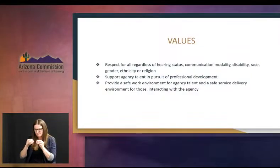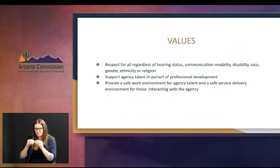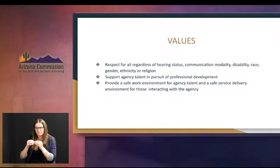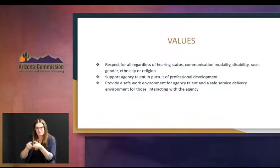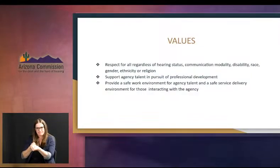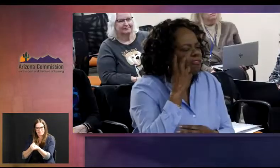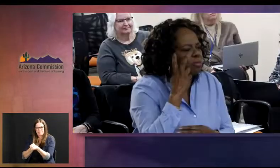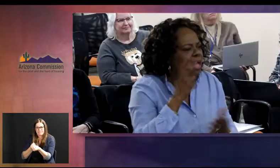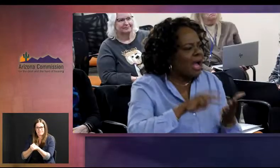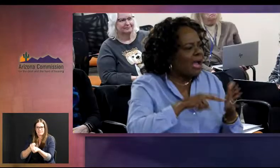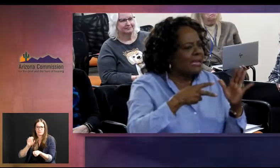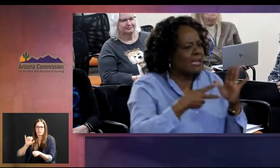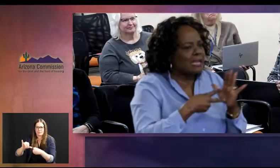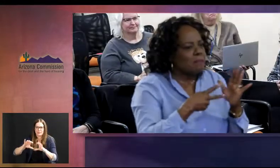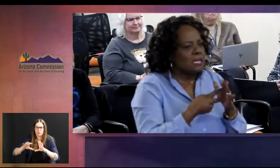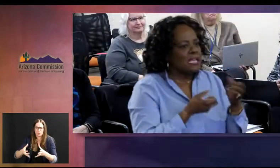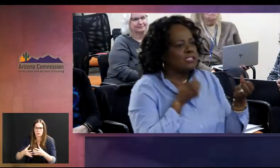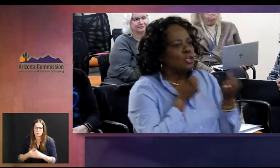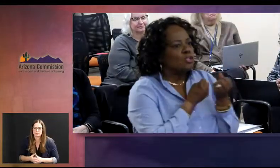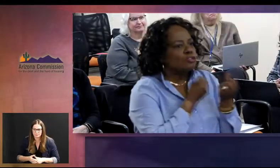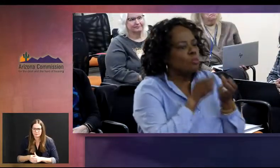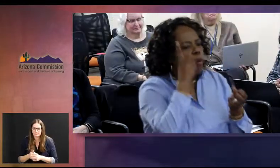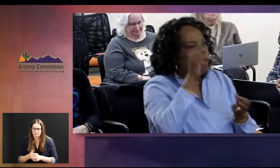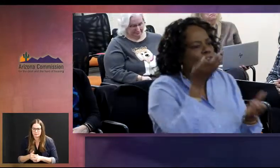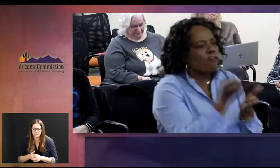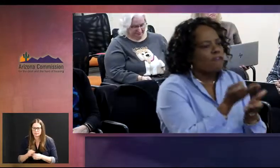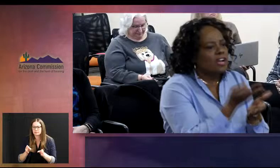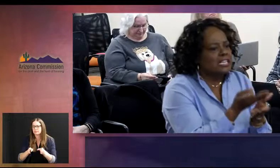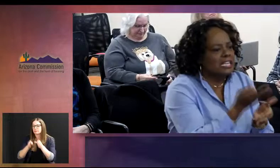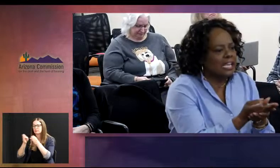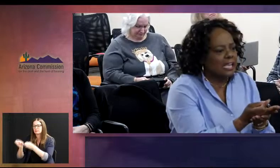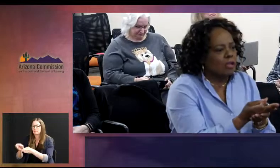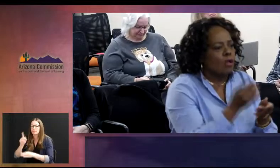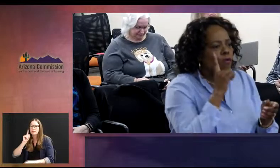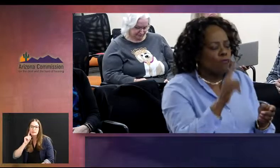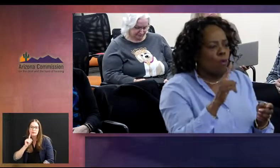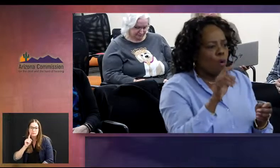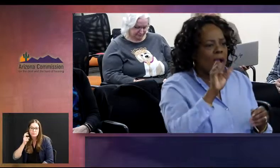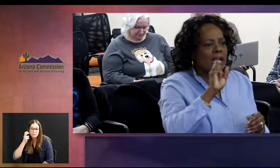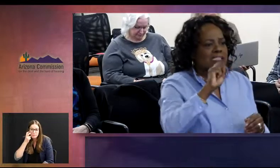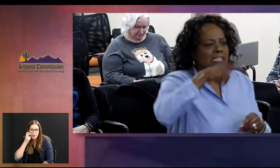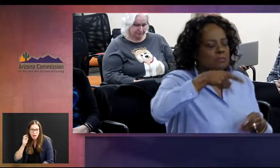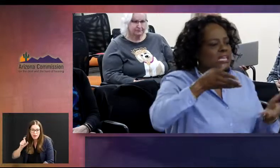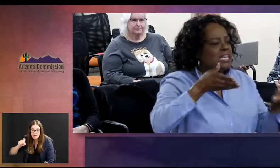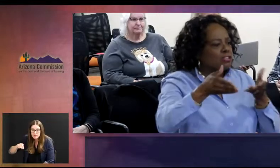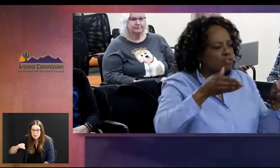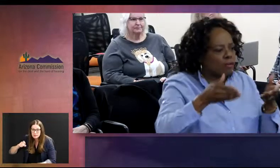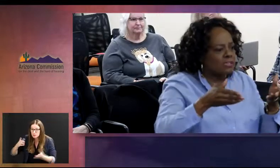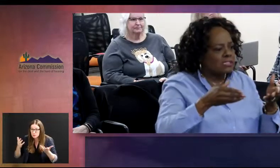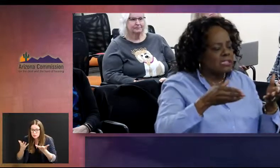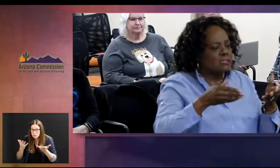specifically. Now, looking at the deaf blind community, we're looking for